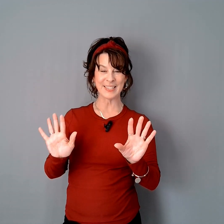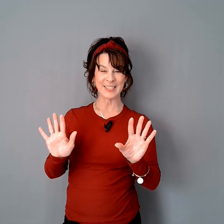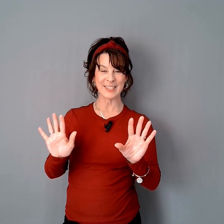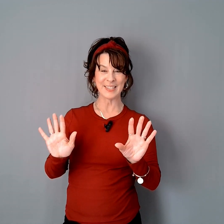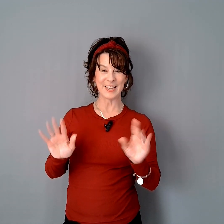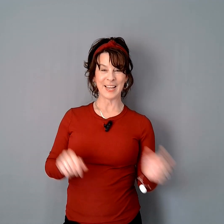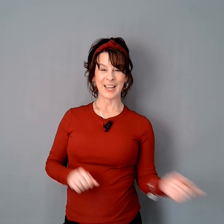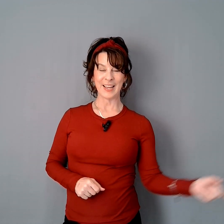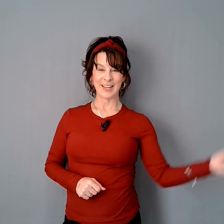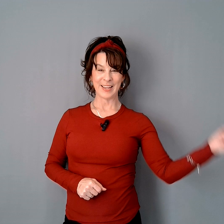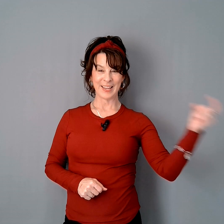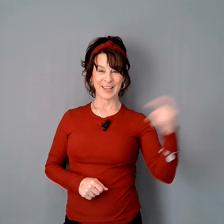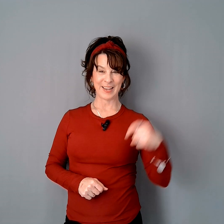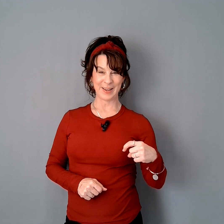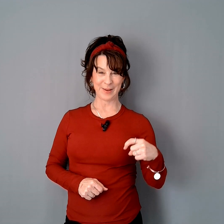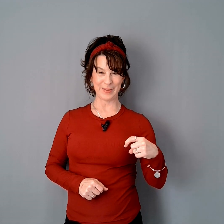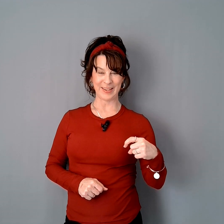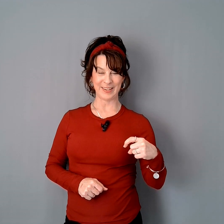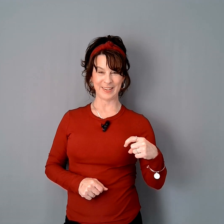Sunday's coming.